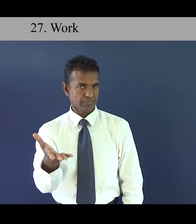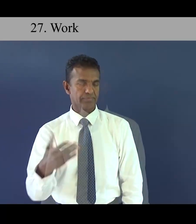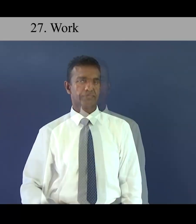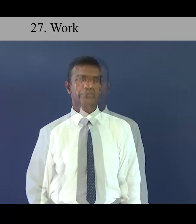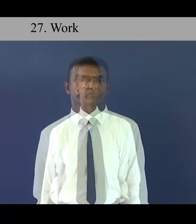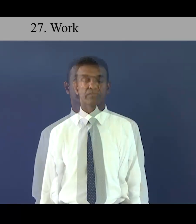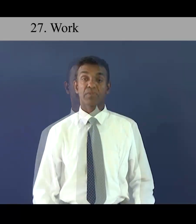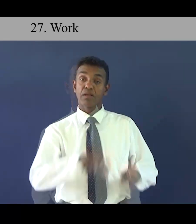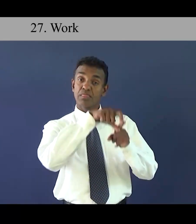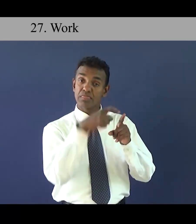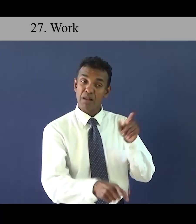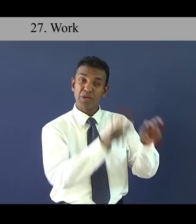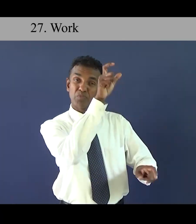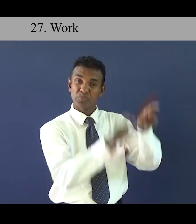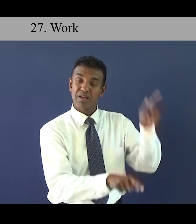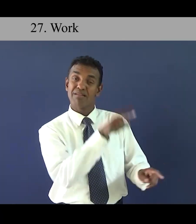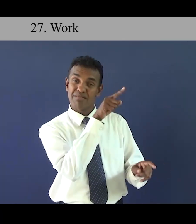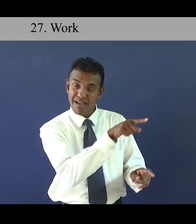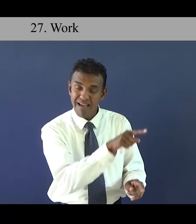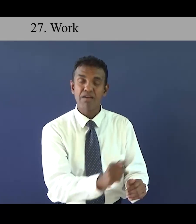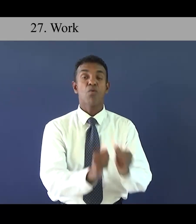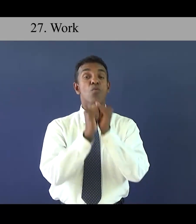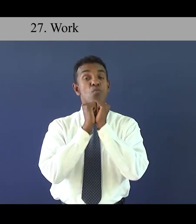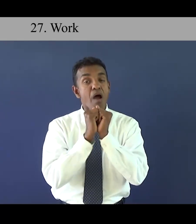disabled people have suitable places to work,